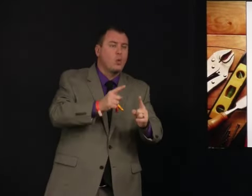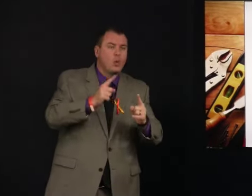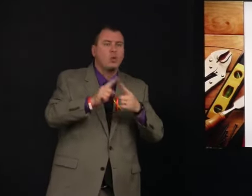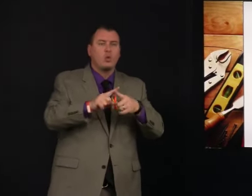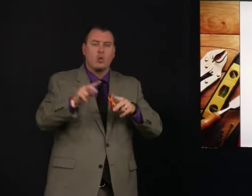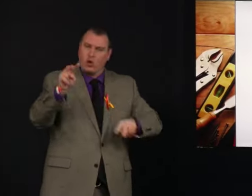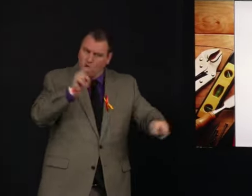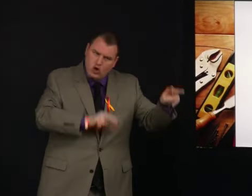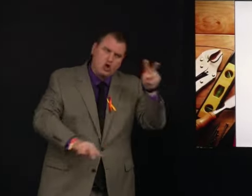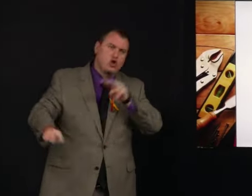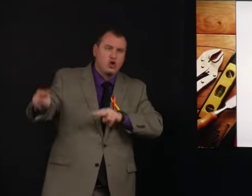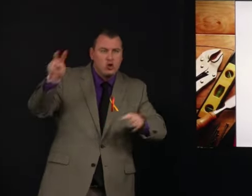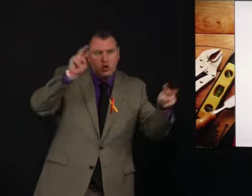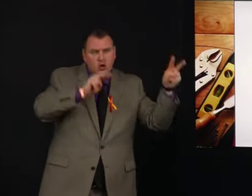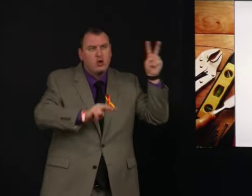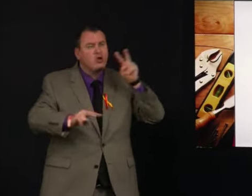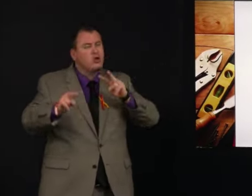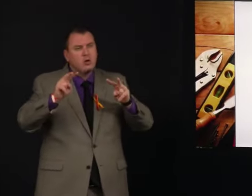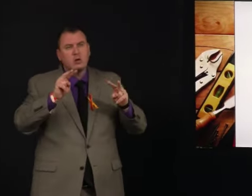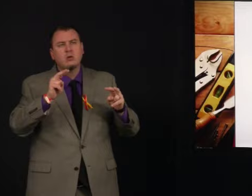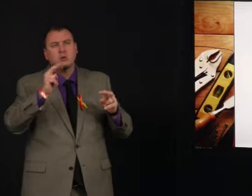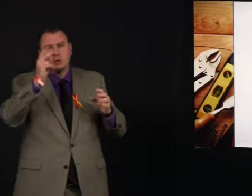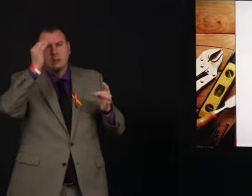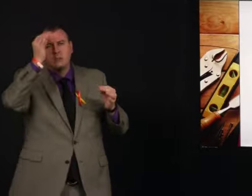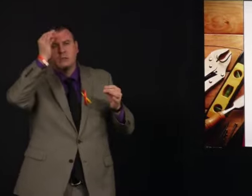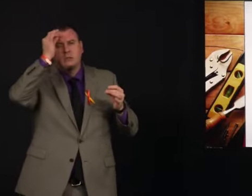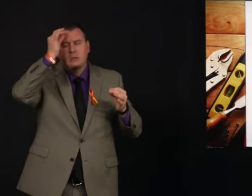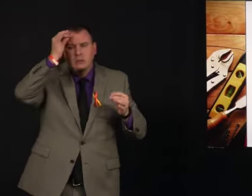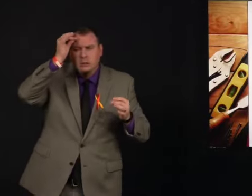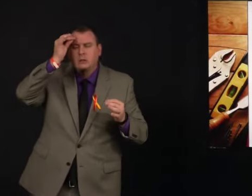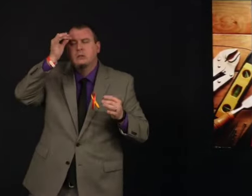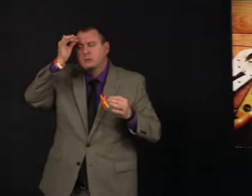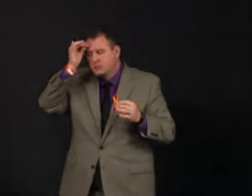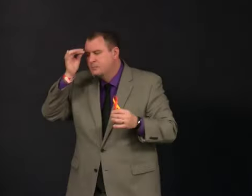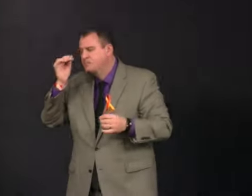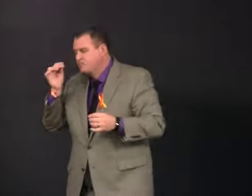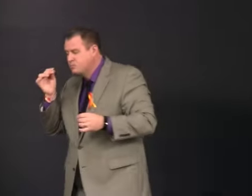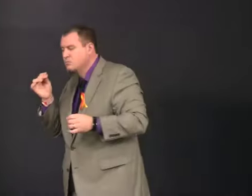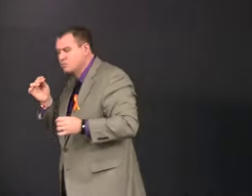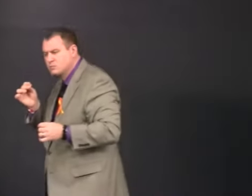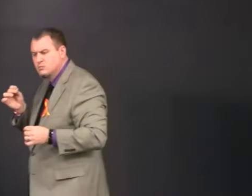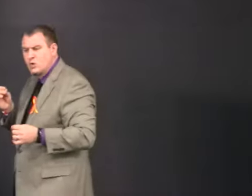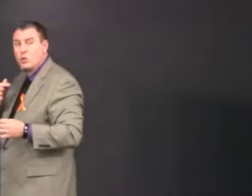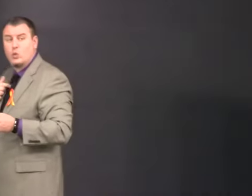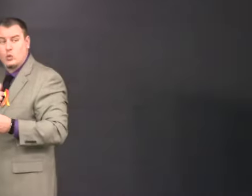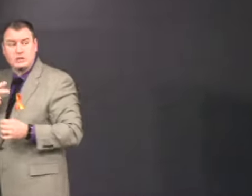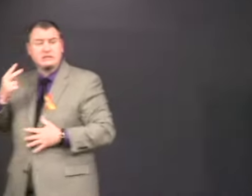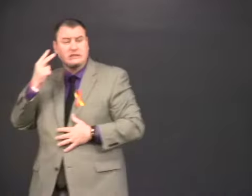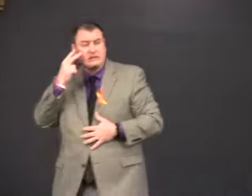know. Nehemiah's goal was to just kind of look and see